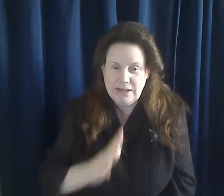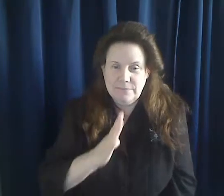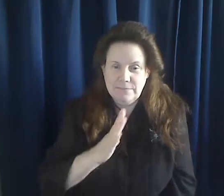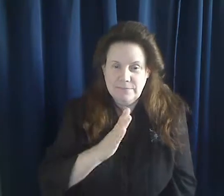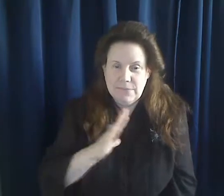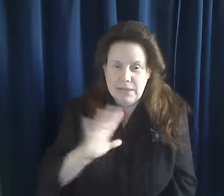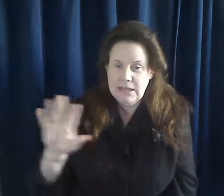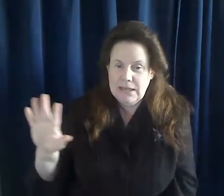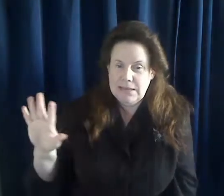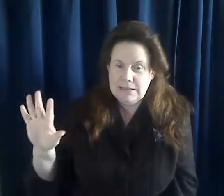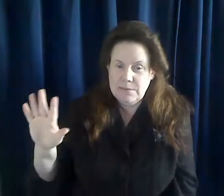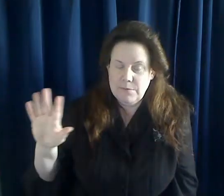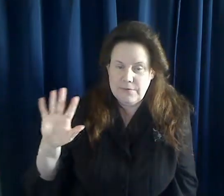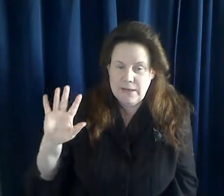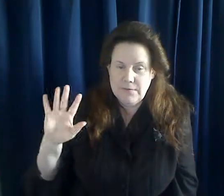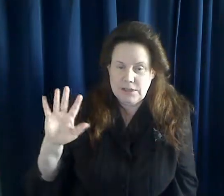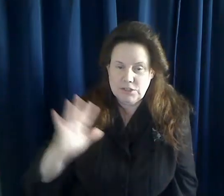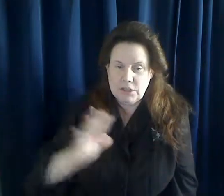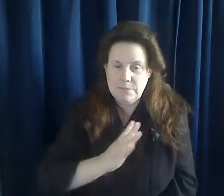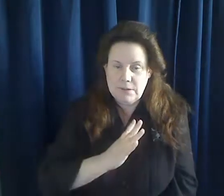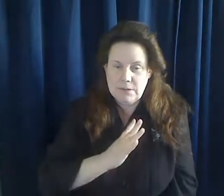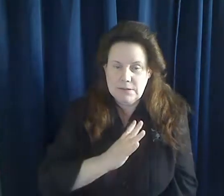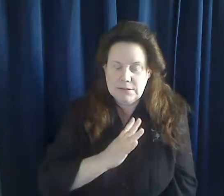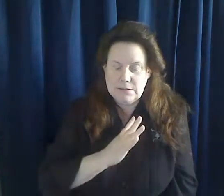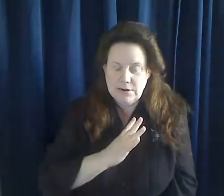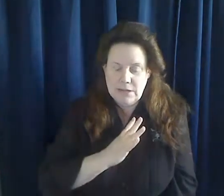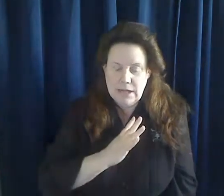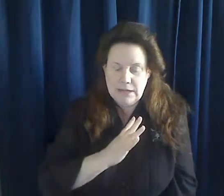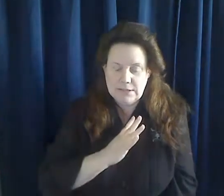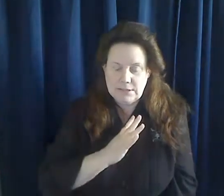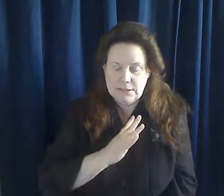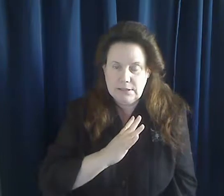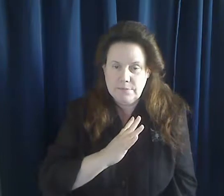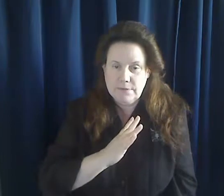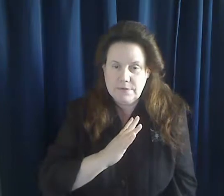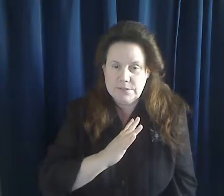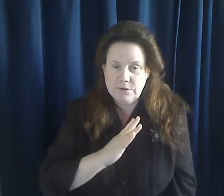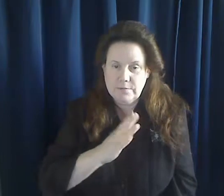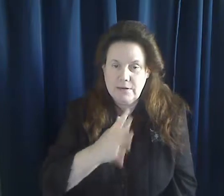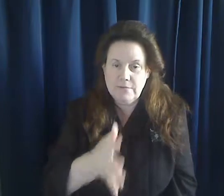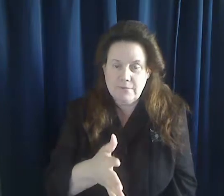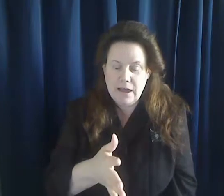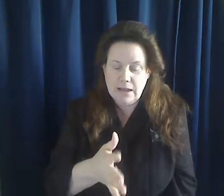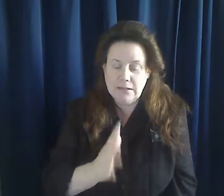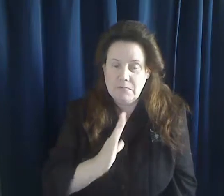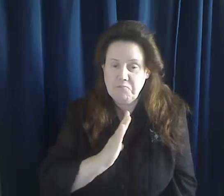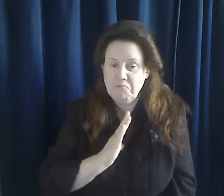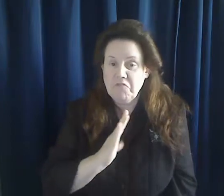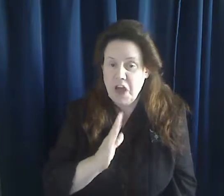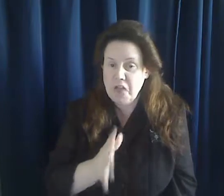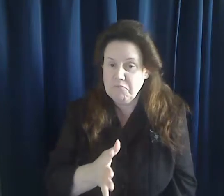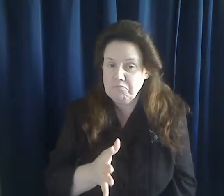Fine. It's a number 5 hand shape. Start at just a little above the sternum. Fine.